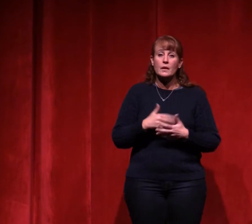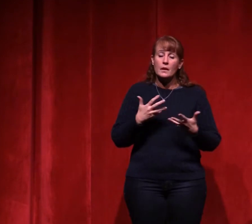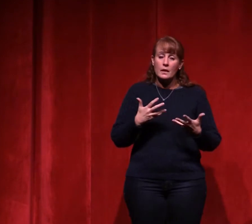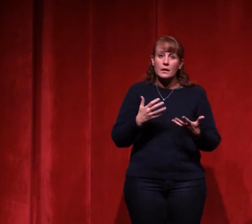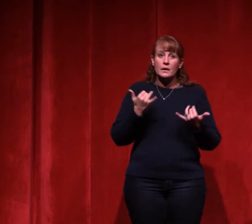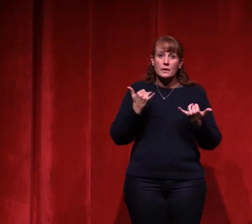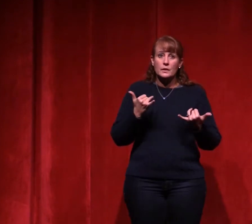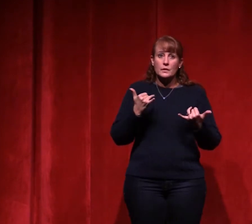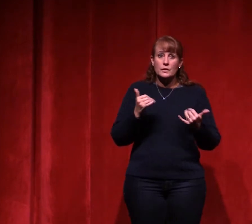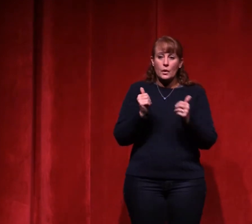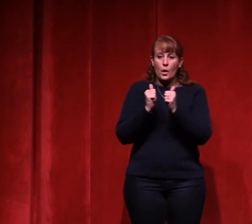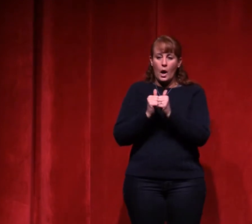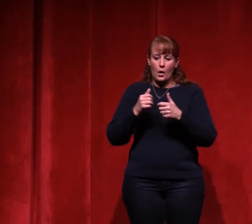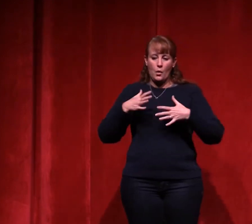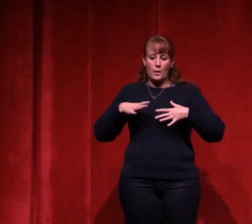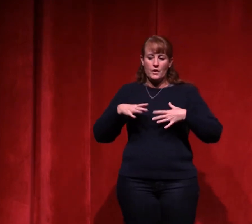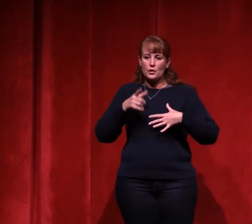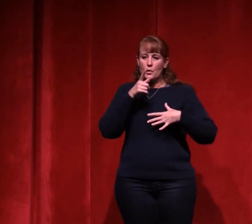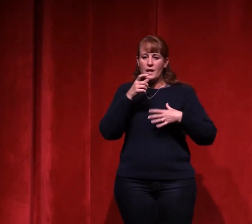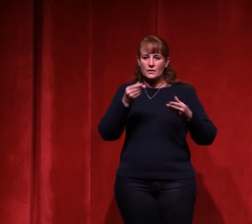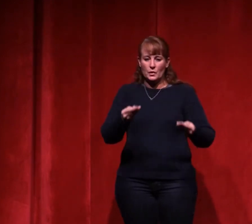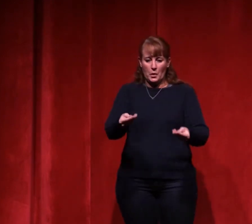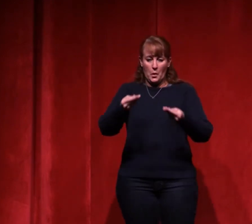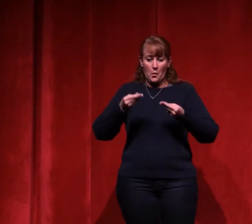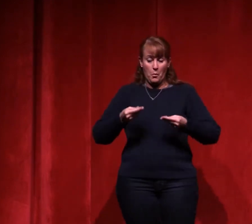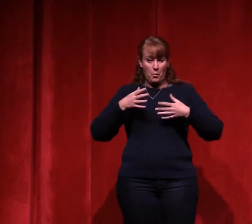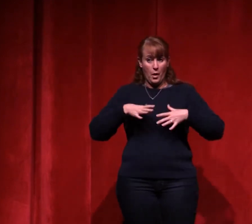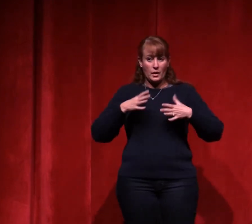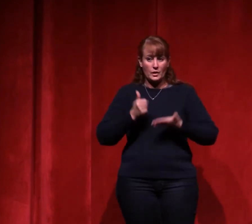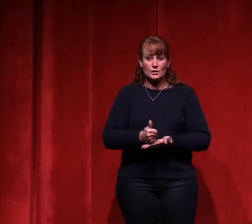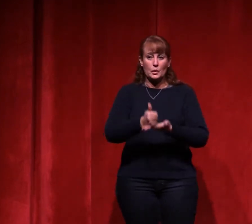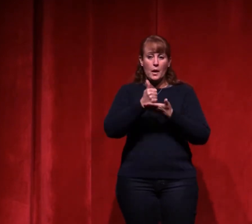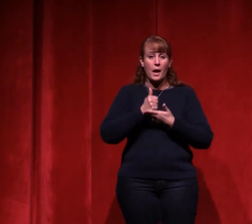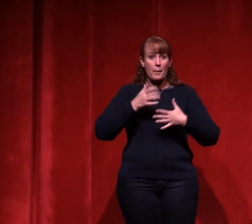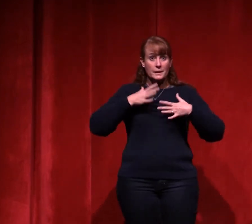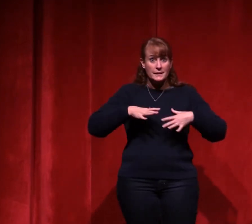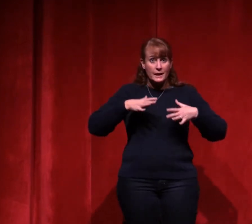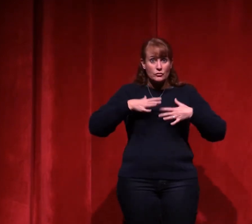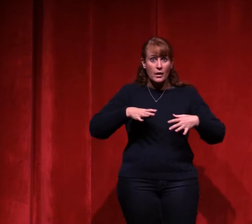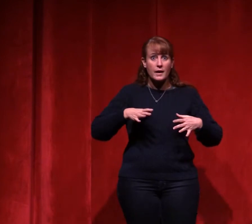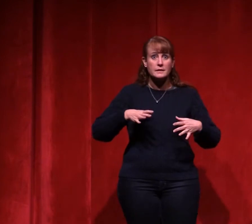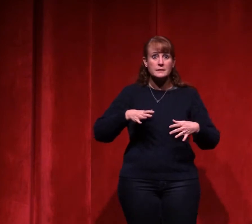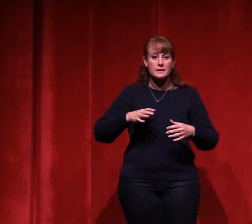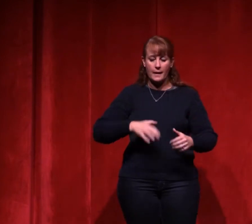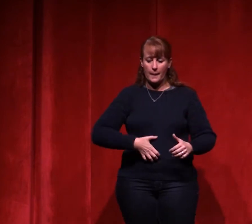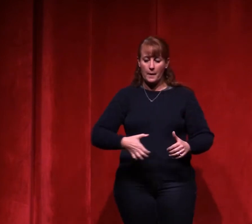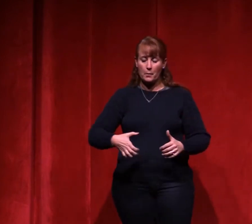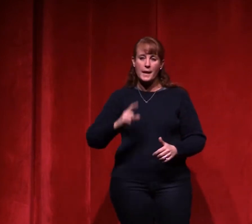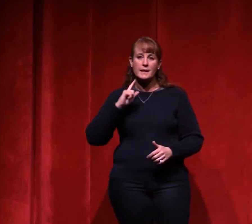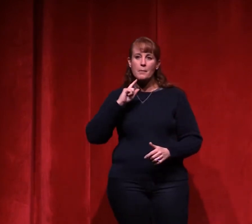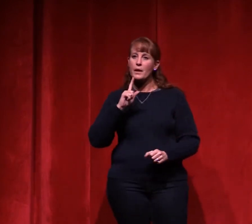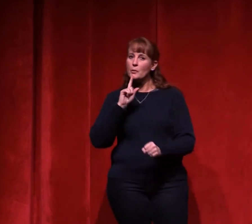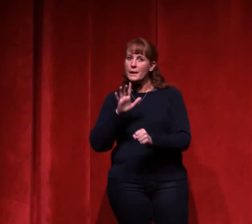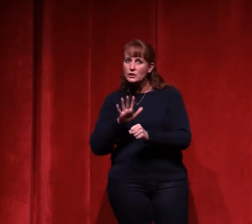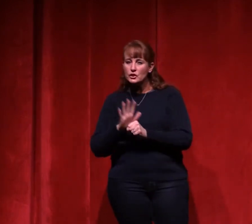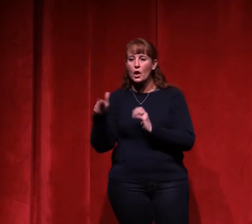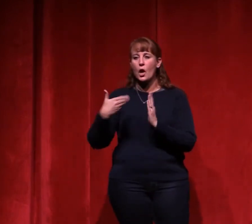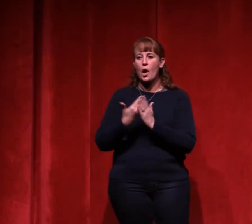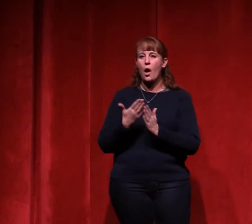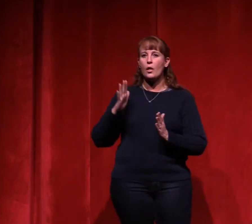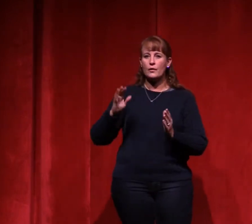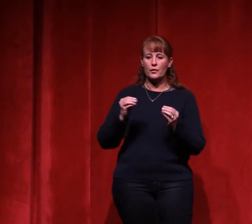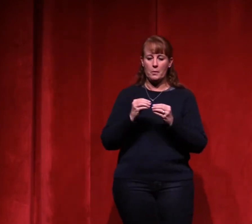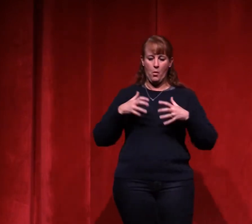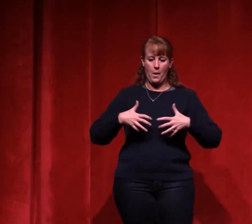So in cahoots with the dresser, the woman whose job it was to help us get dressed, the pregnant model ensured that all of the